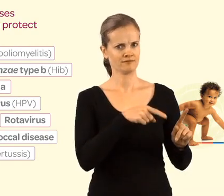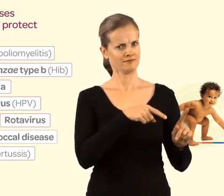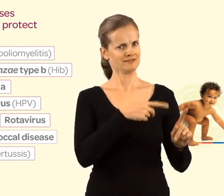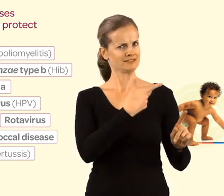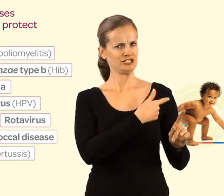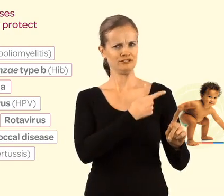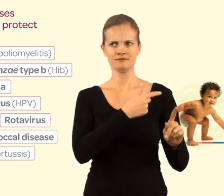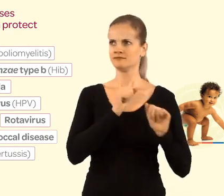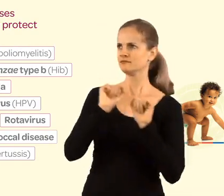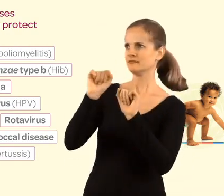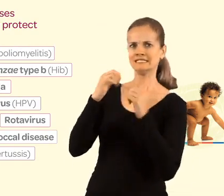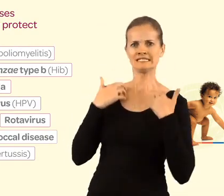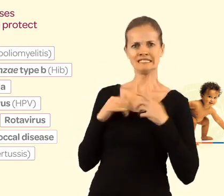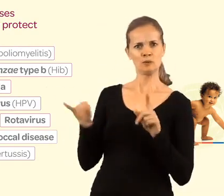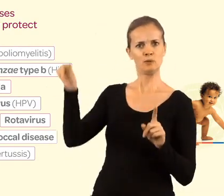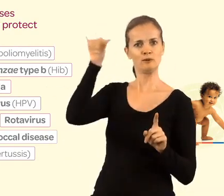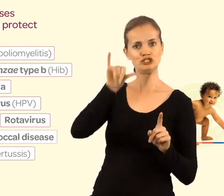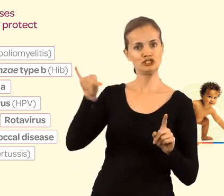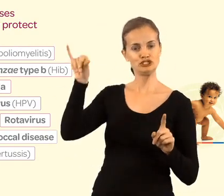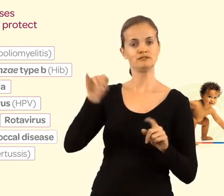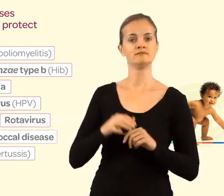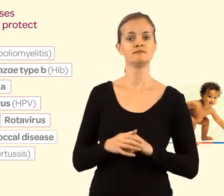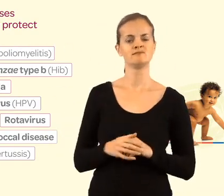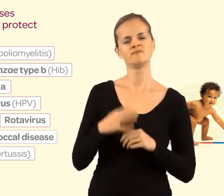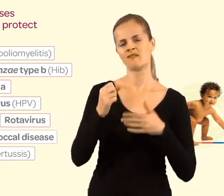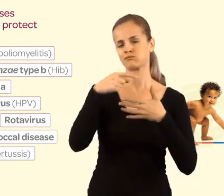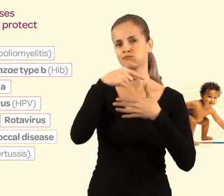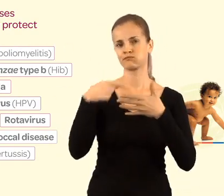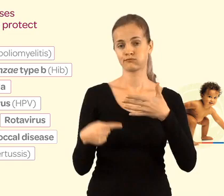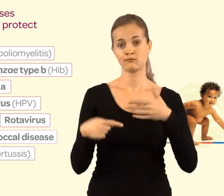What serious diseases does immunisation protect against?